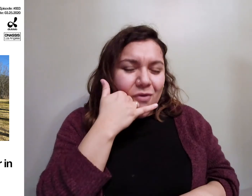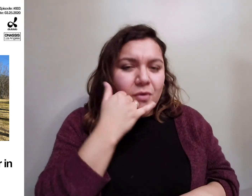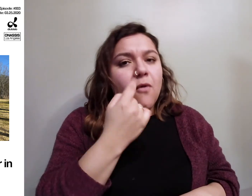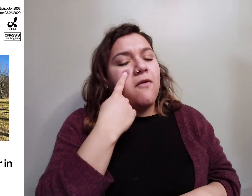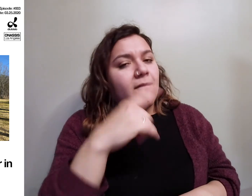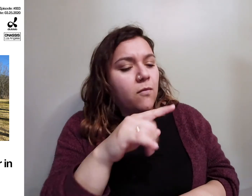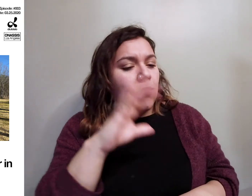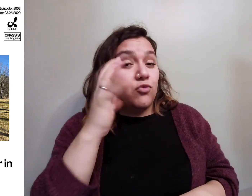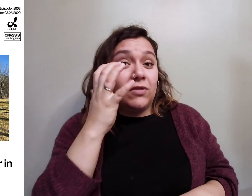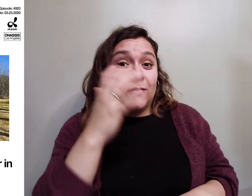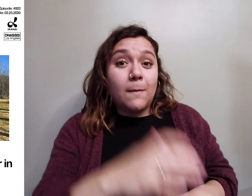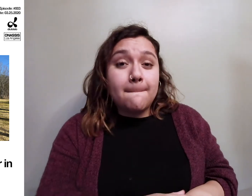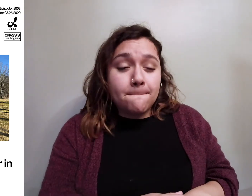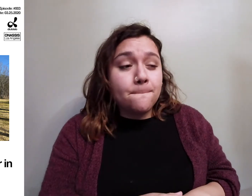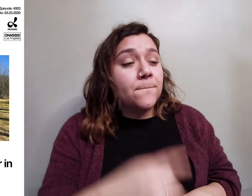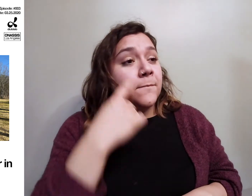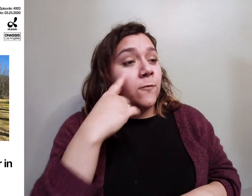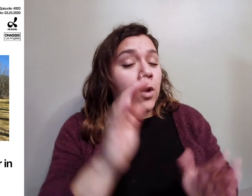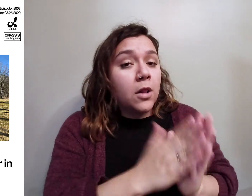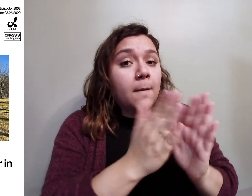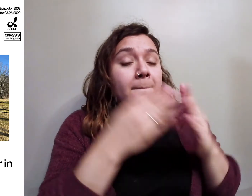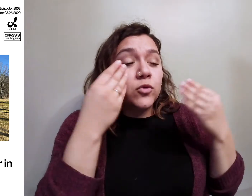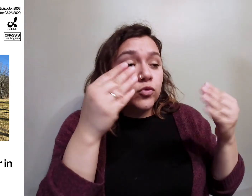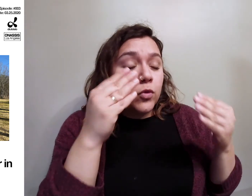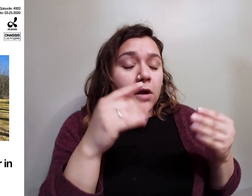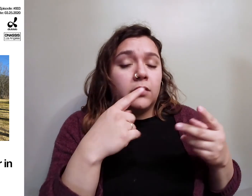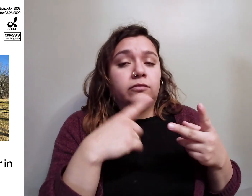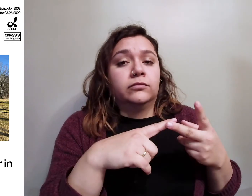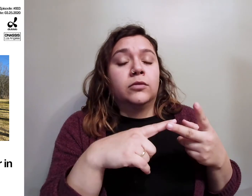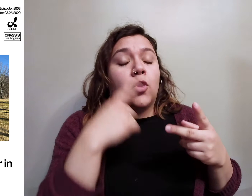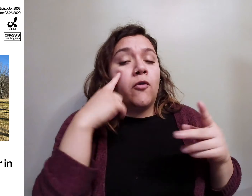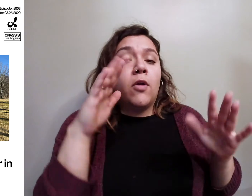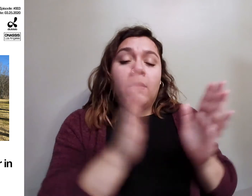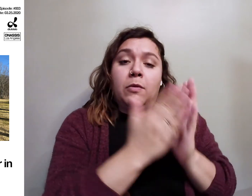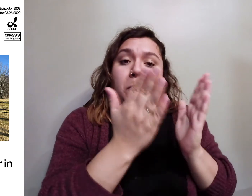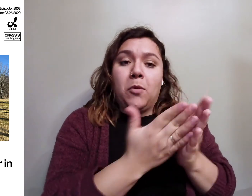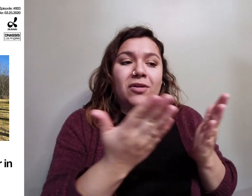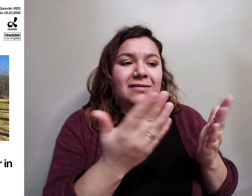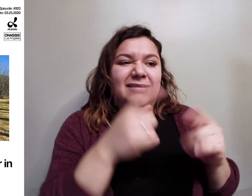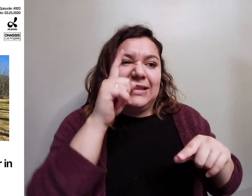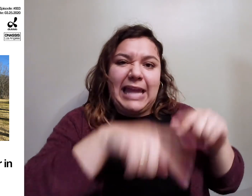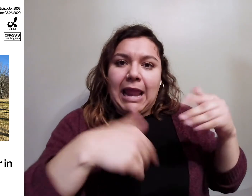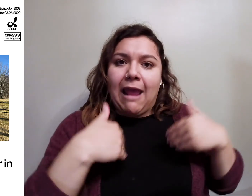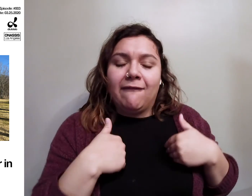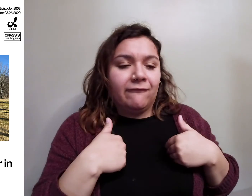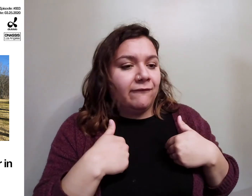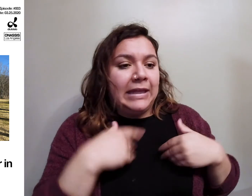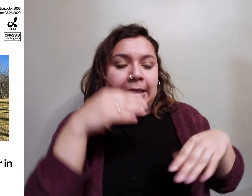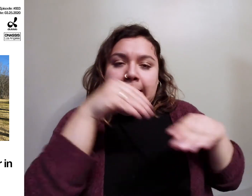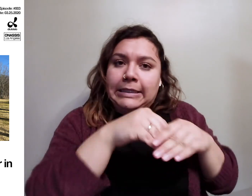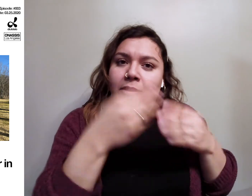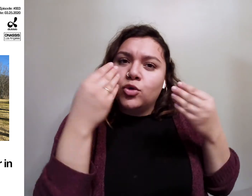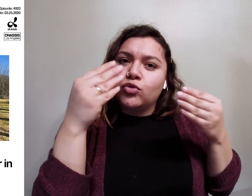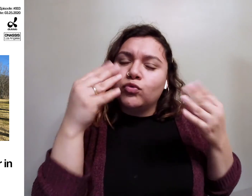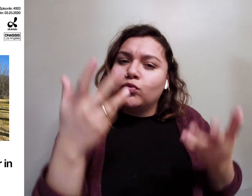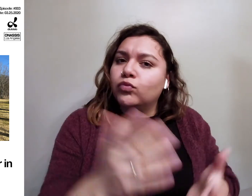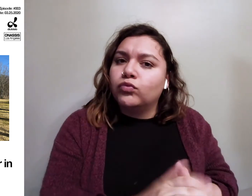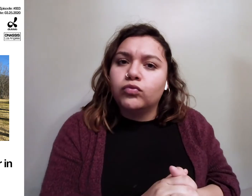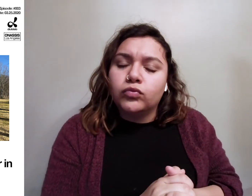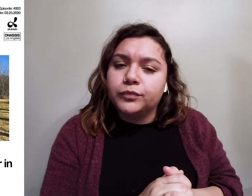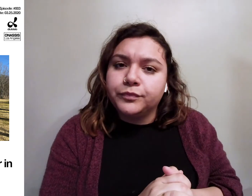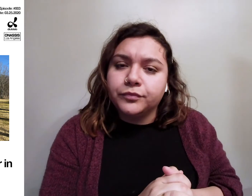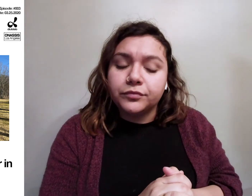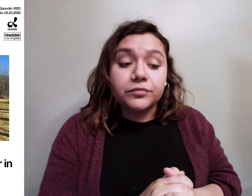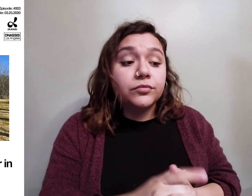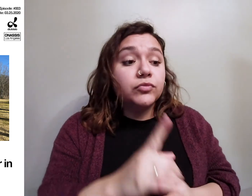survive? The Strand, I'm told, just sent all their employees home. Maybe not firing them, but letting them